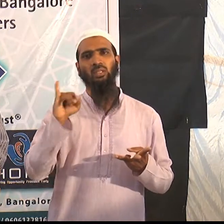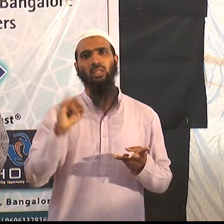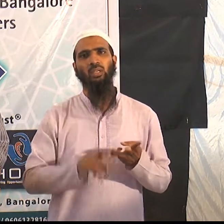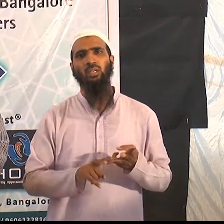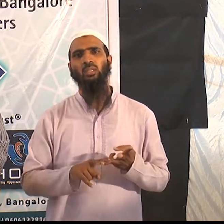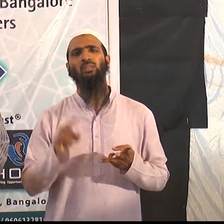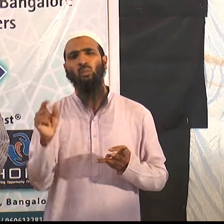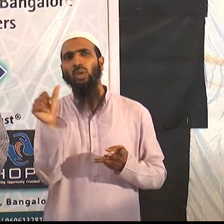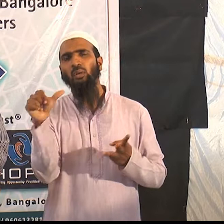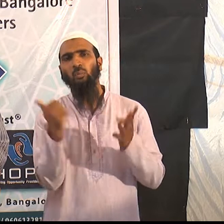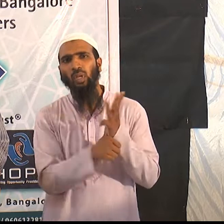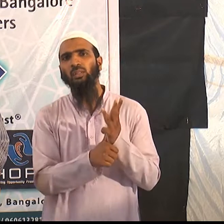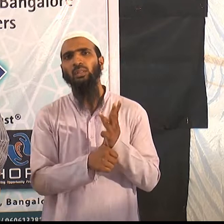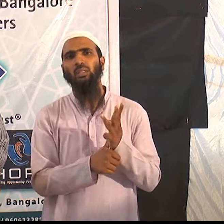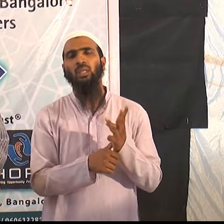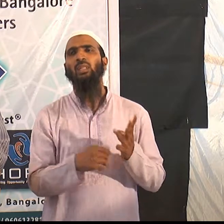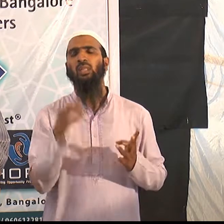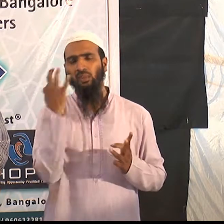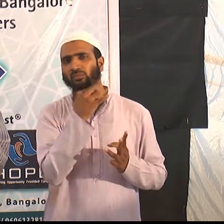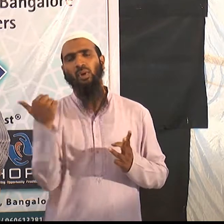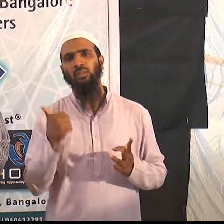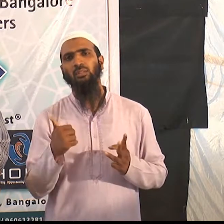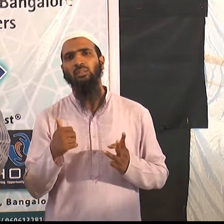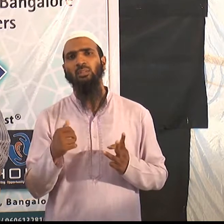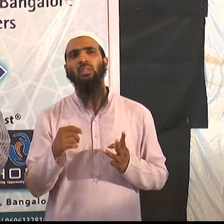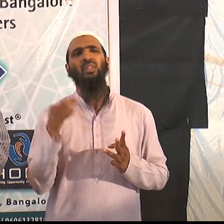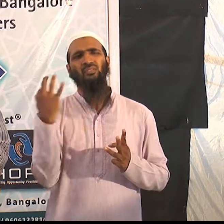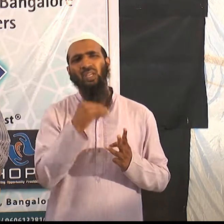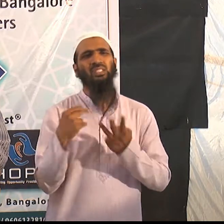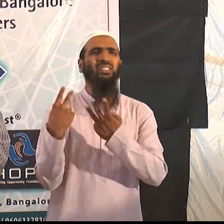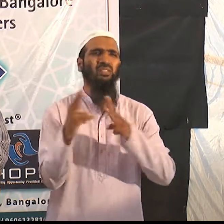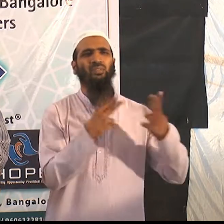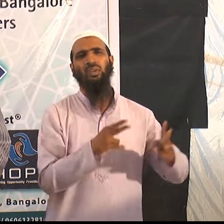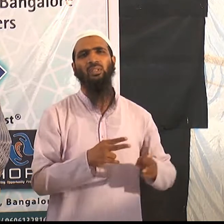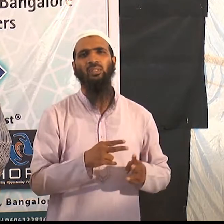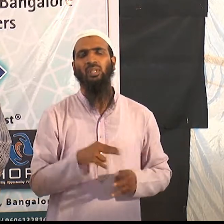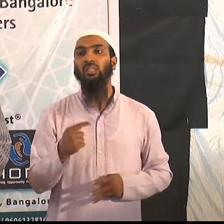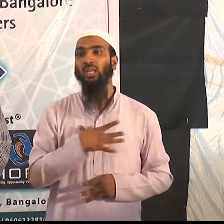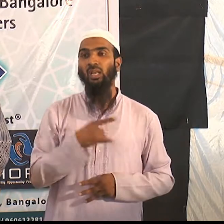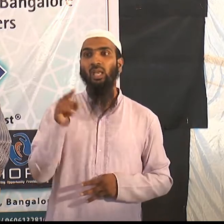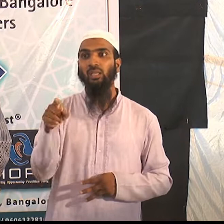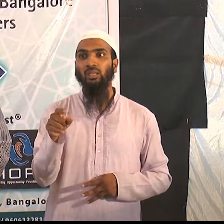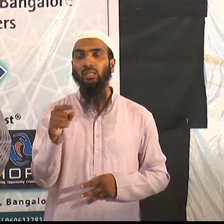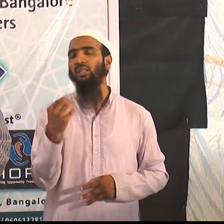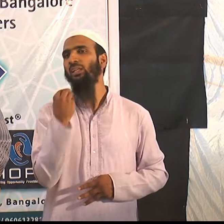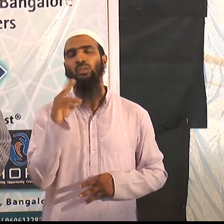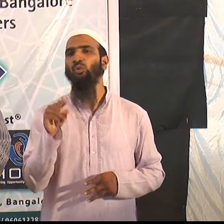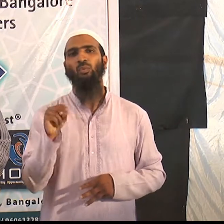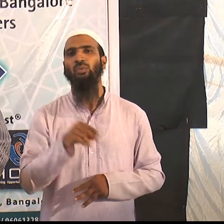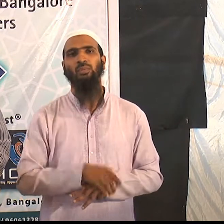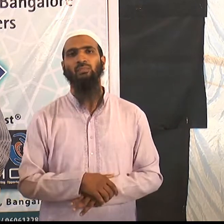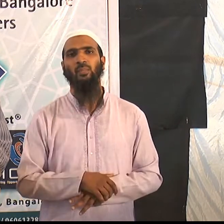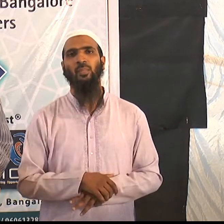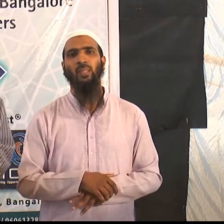eat the things that we like. And therefore, Parsis, some people are pure vegetarians. We are poor